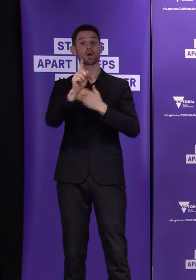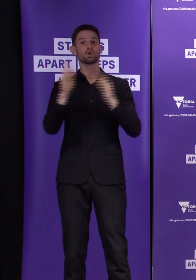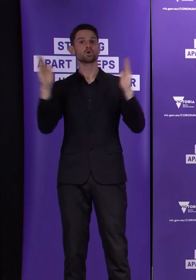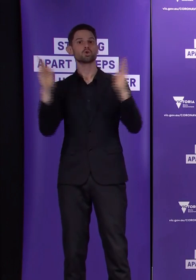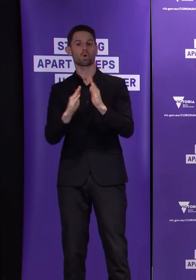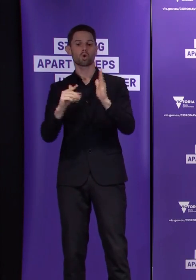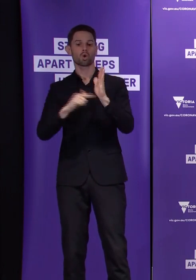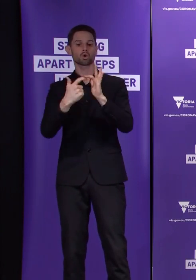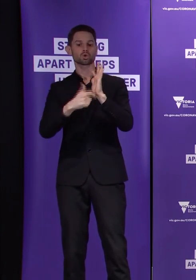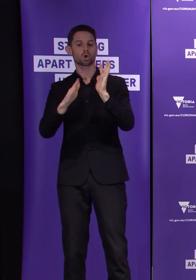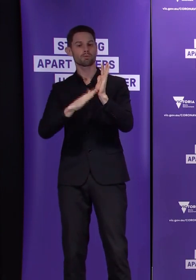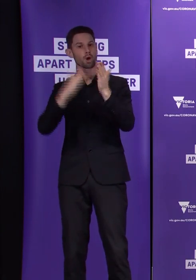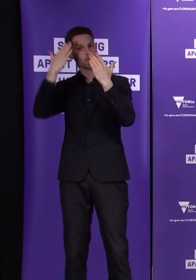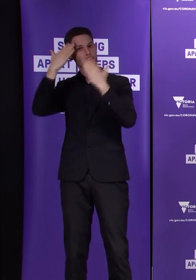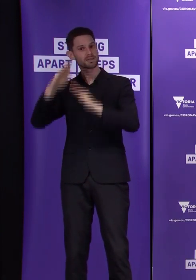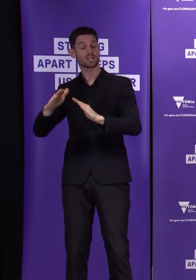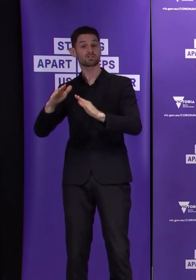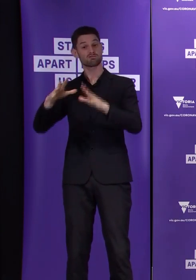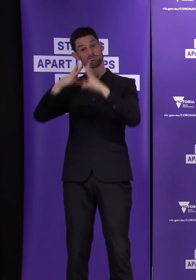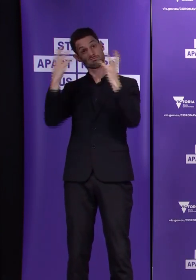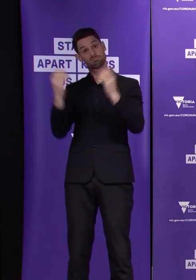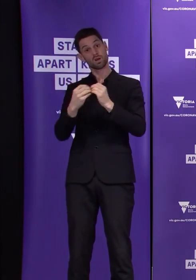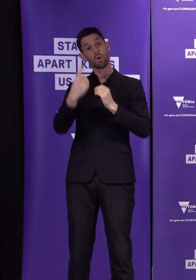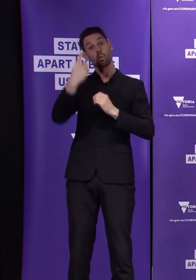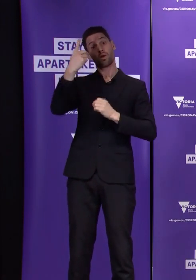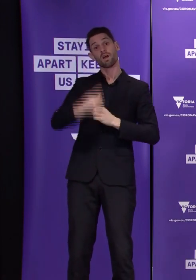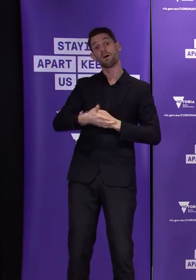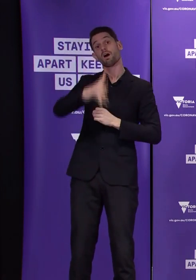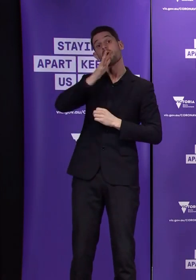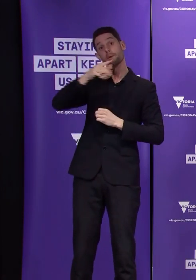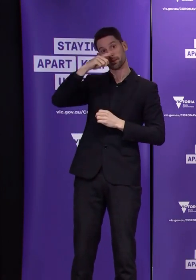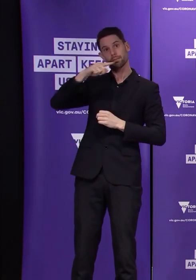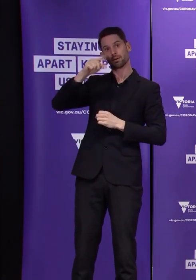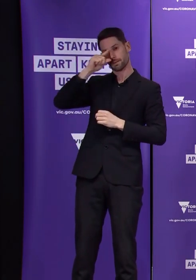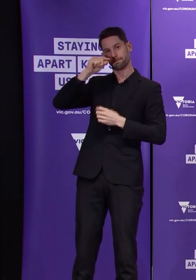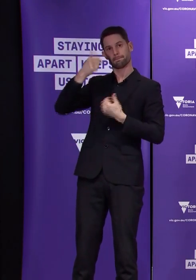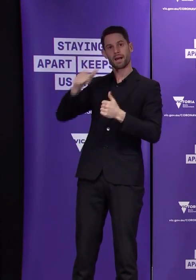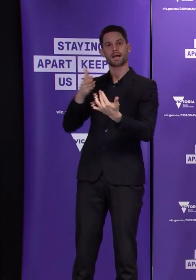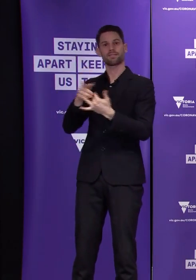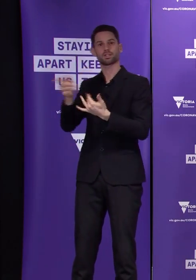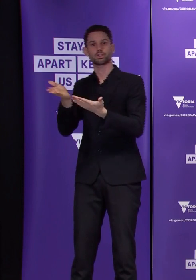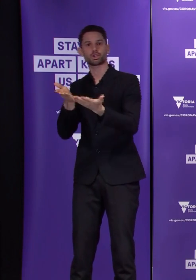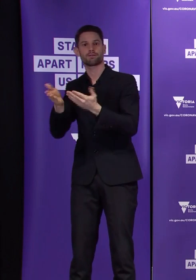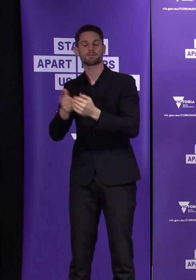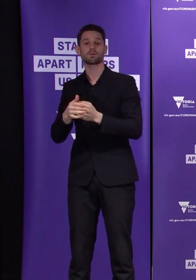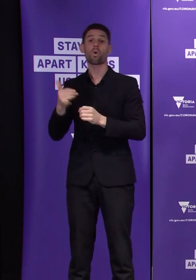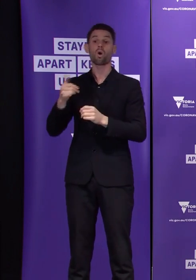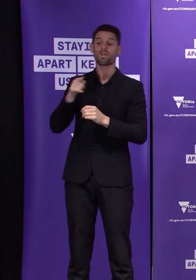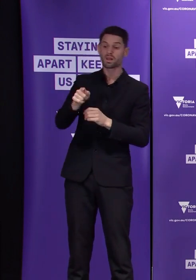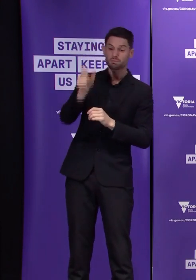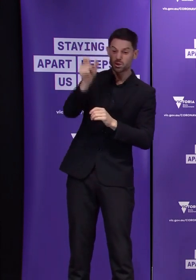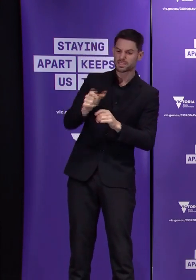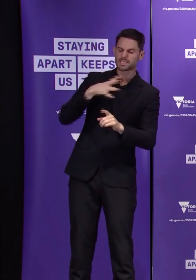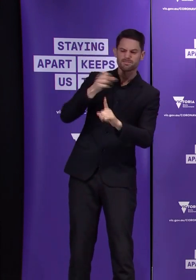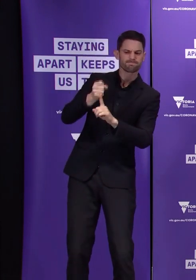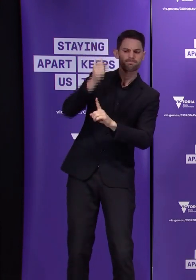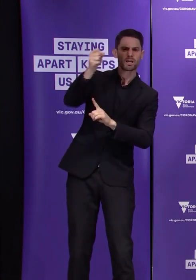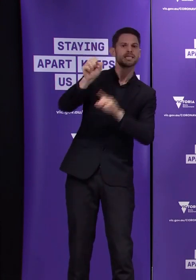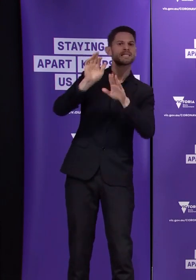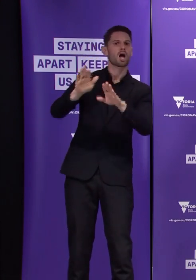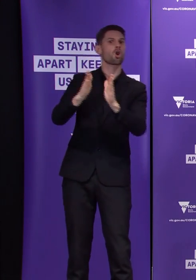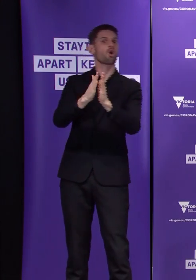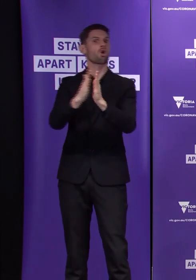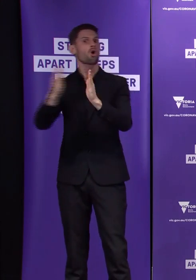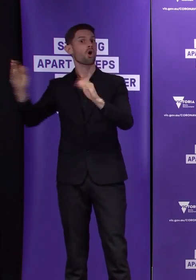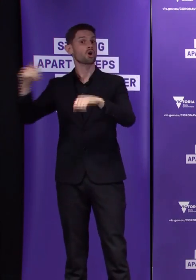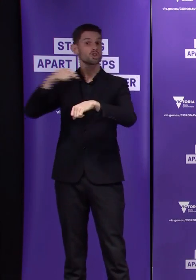of funding will reach about 1,500 people. The longer-term accommodation options that are accounted for within this package